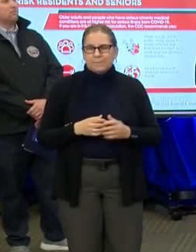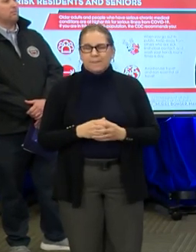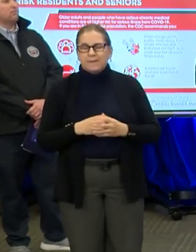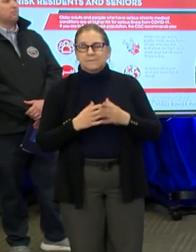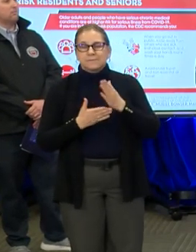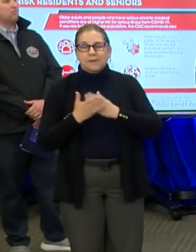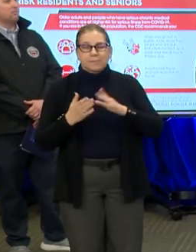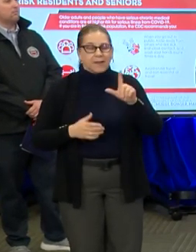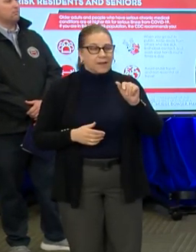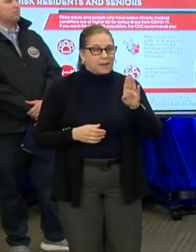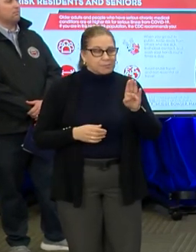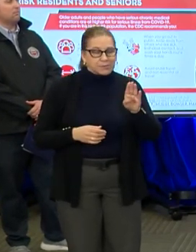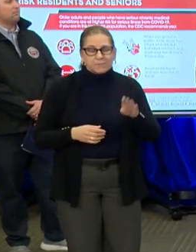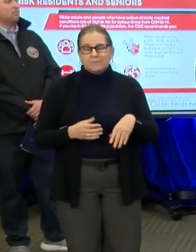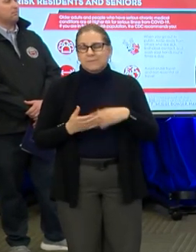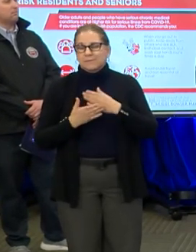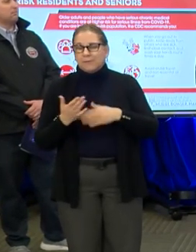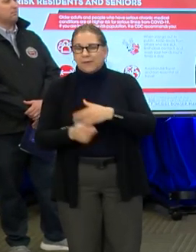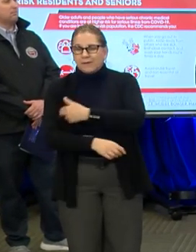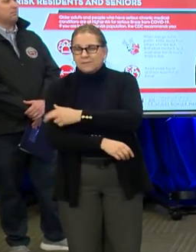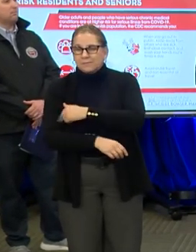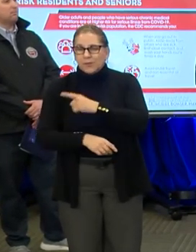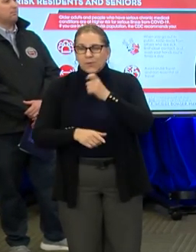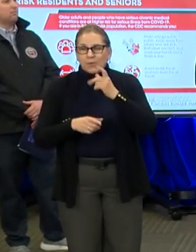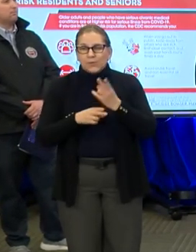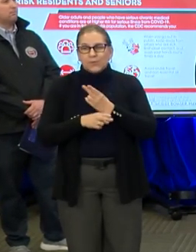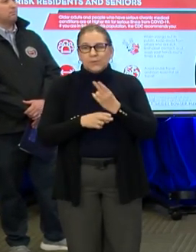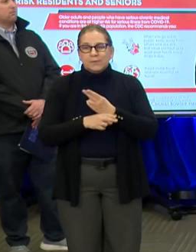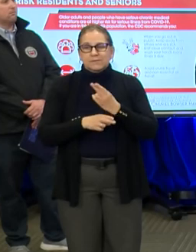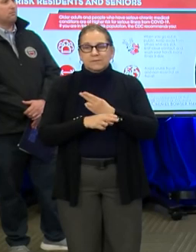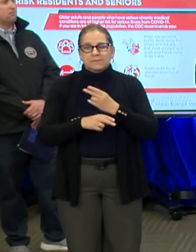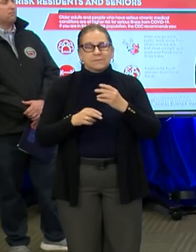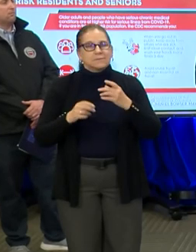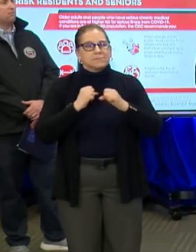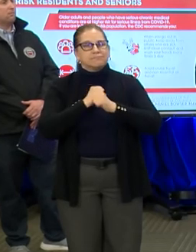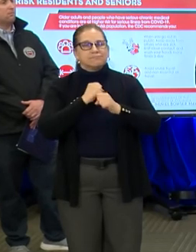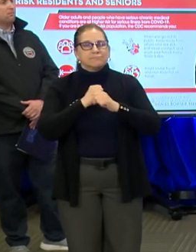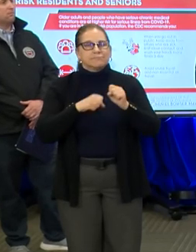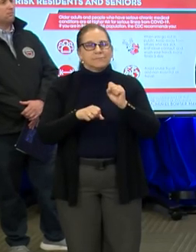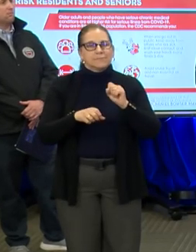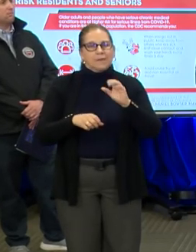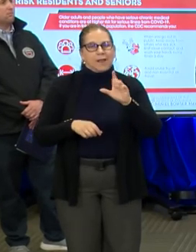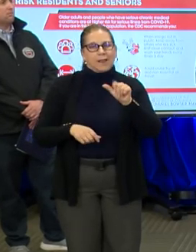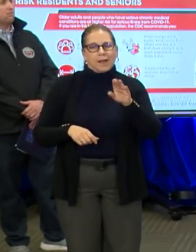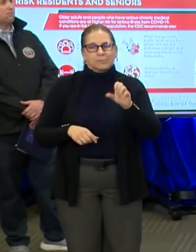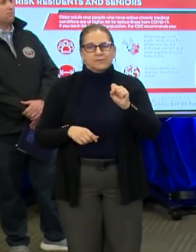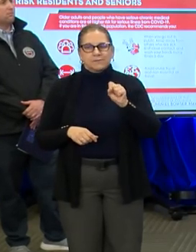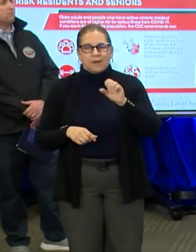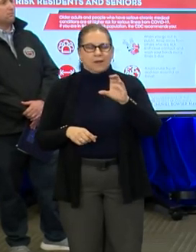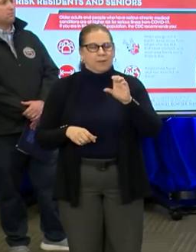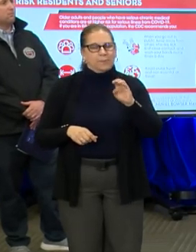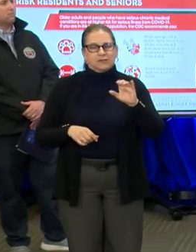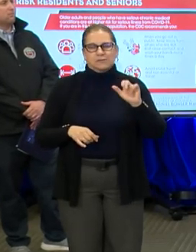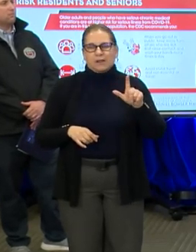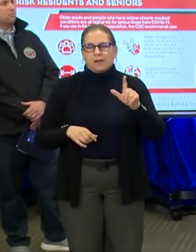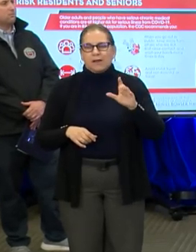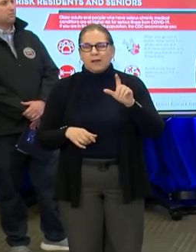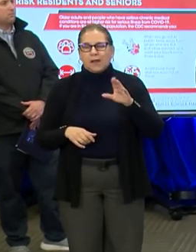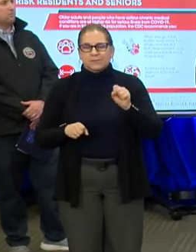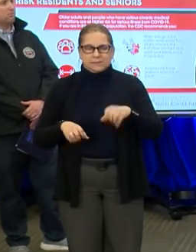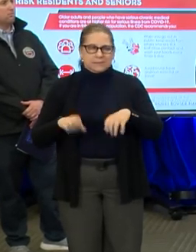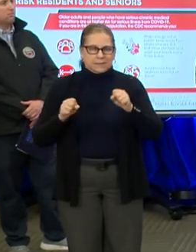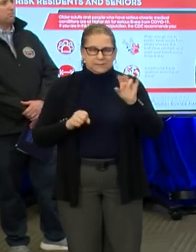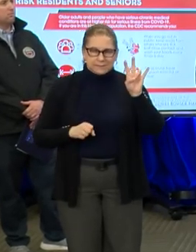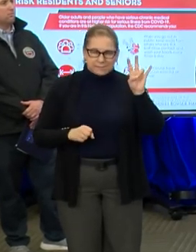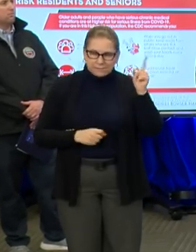using commercial laboratories, have outstanding tests for 7 or 8 days. Those lab results come to